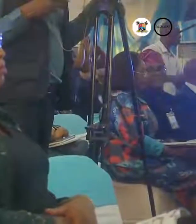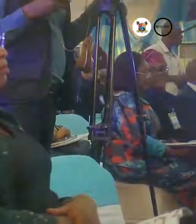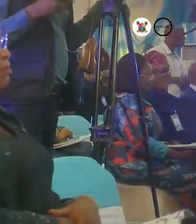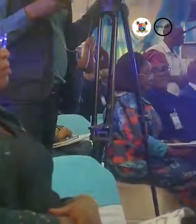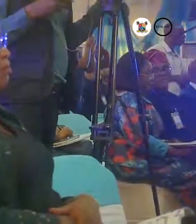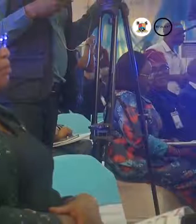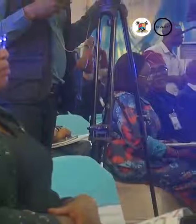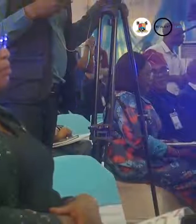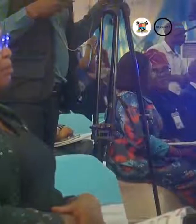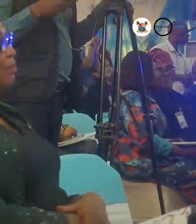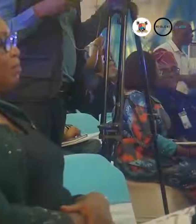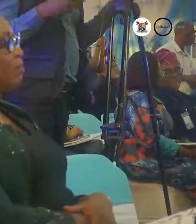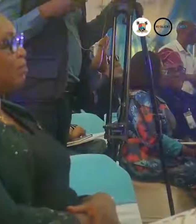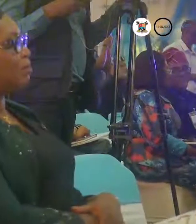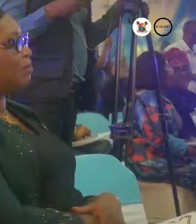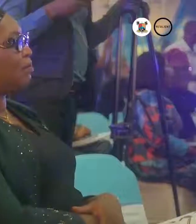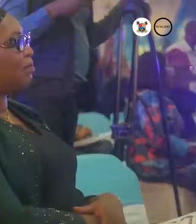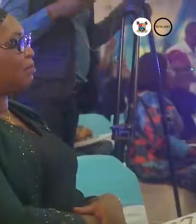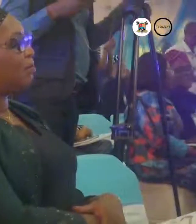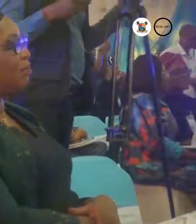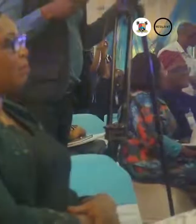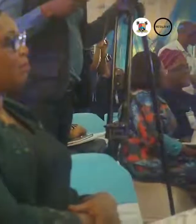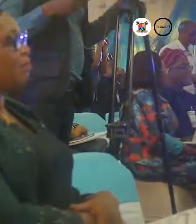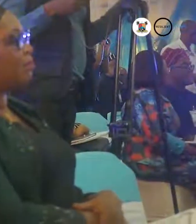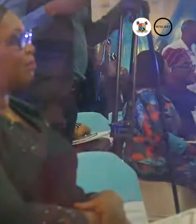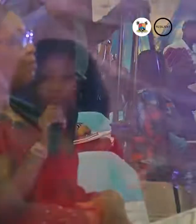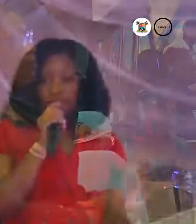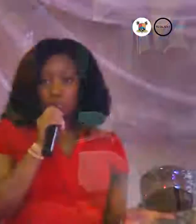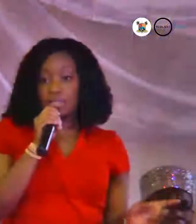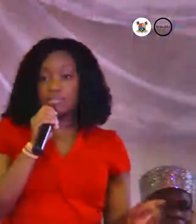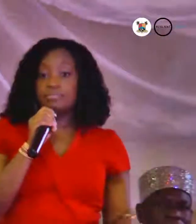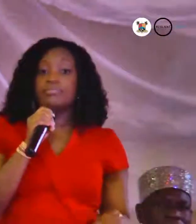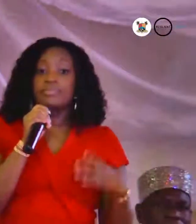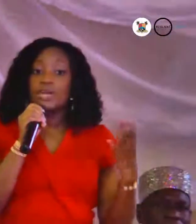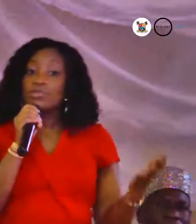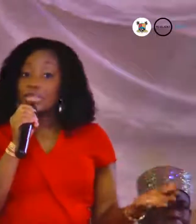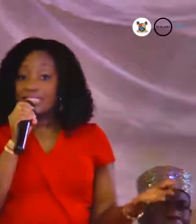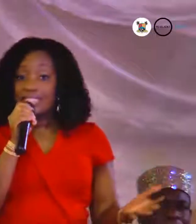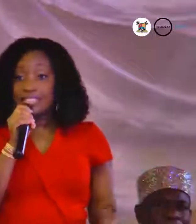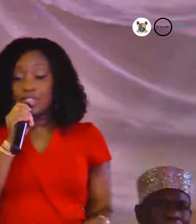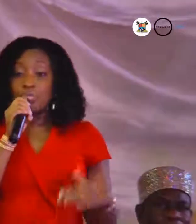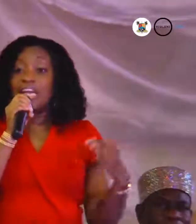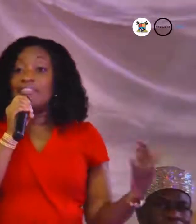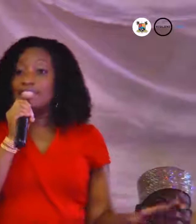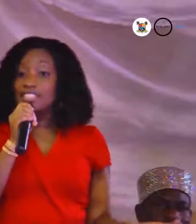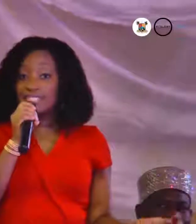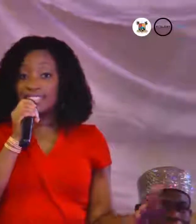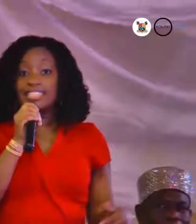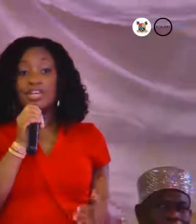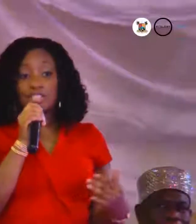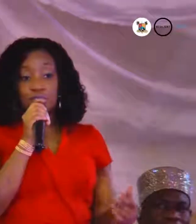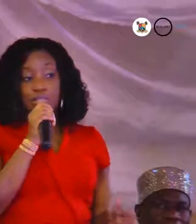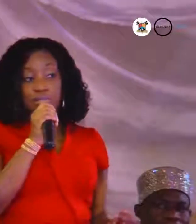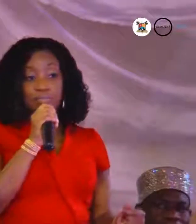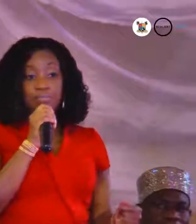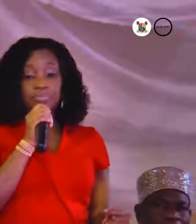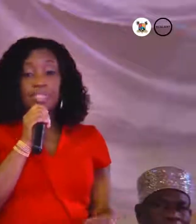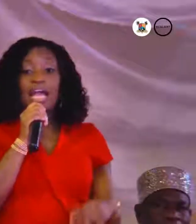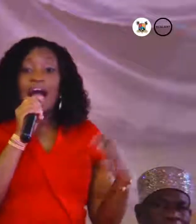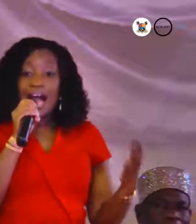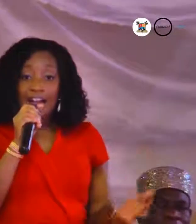meaning that we need to recognize that there are alternative ways of using the same resource. For instance, you might have a nurse in a